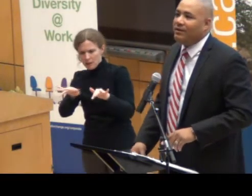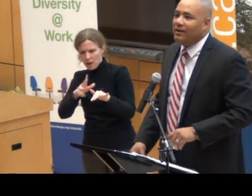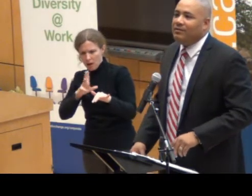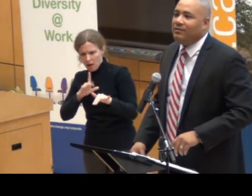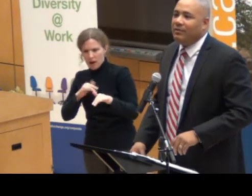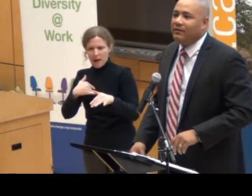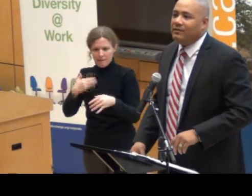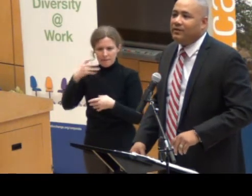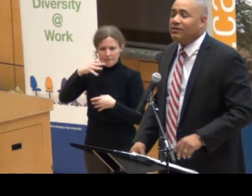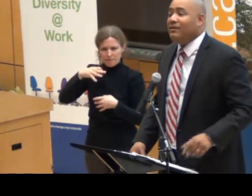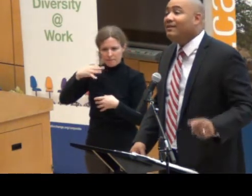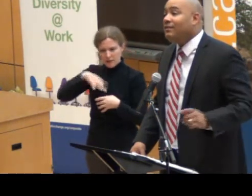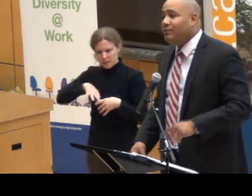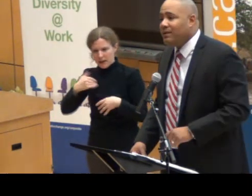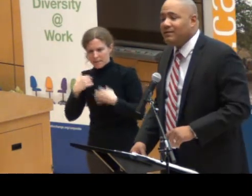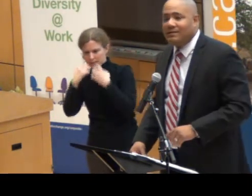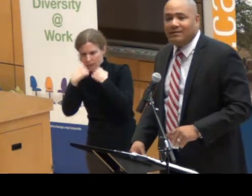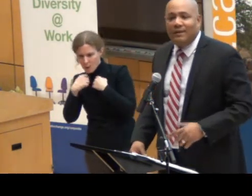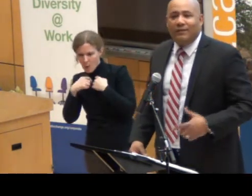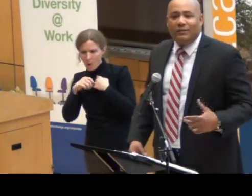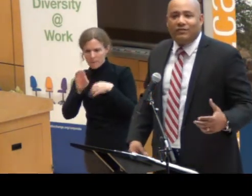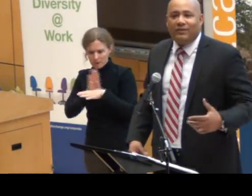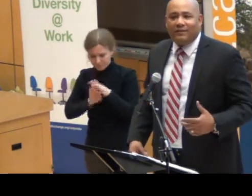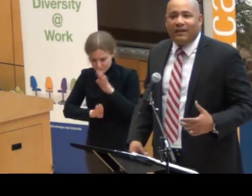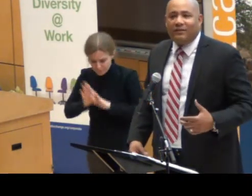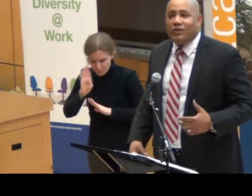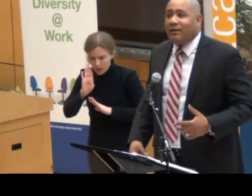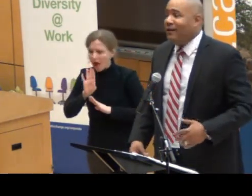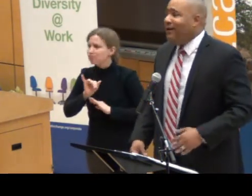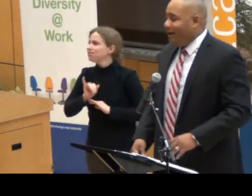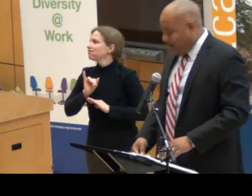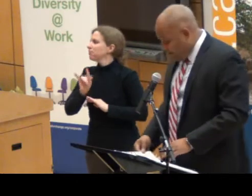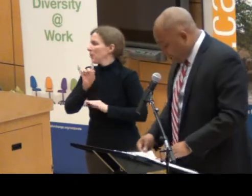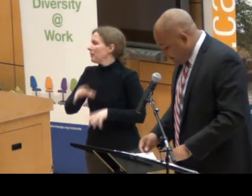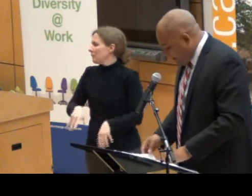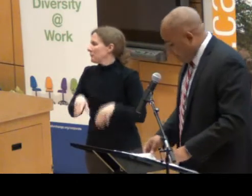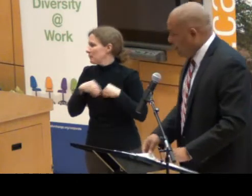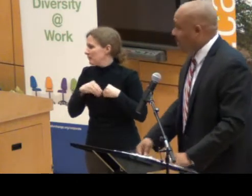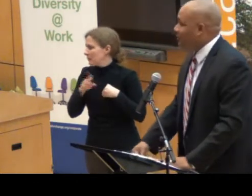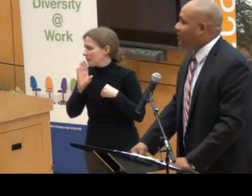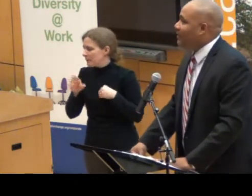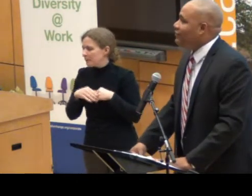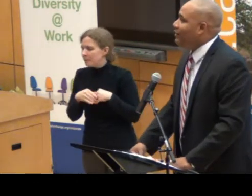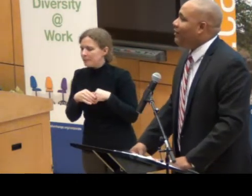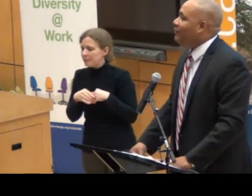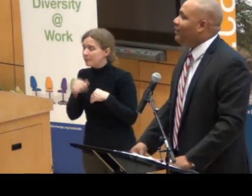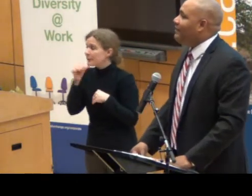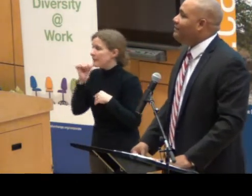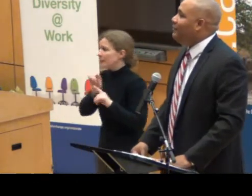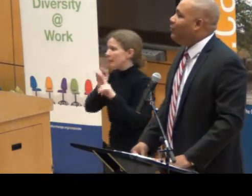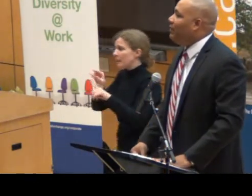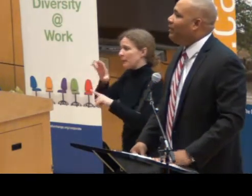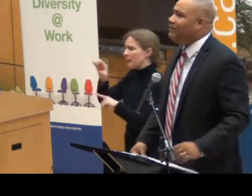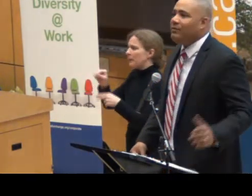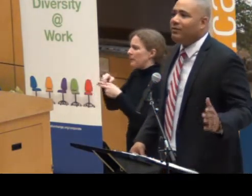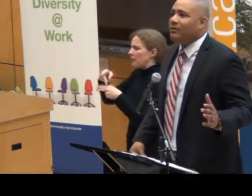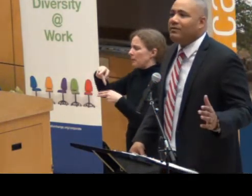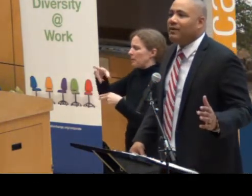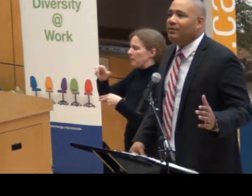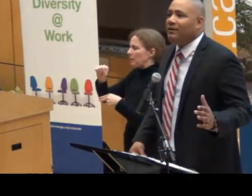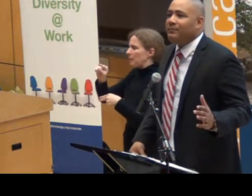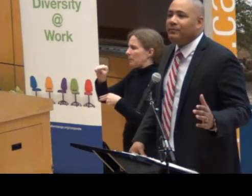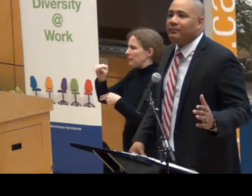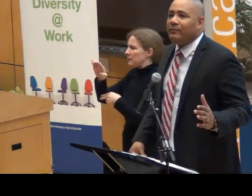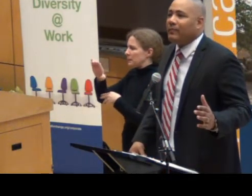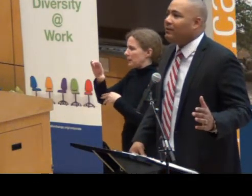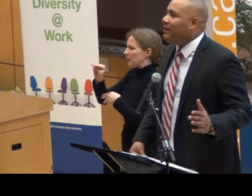brings here into the province of Ontario and into their businesses, they'll start to catch on. I was at a company yesterday called Plastic Mobile. Has anyone heard of